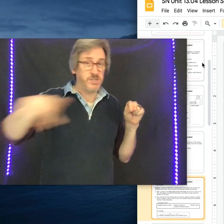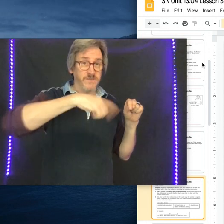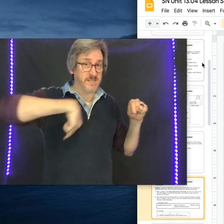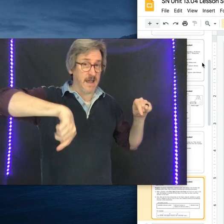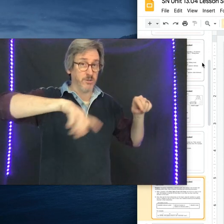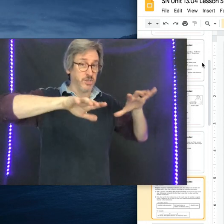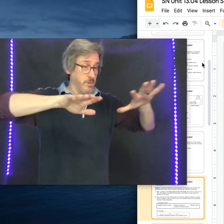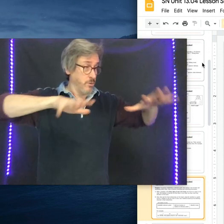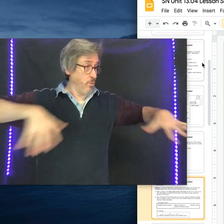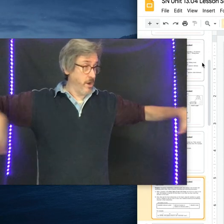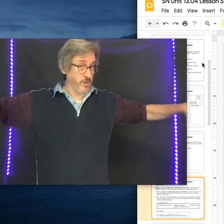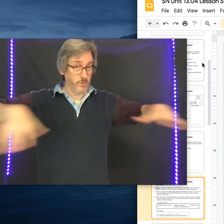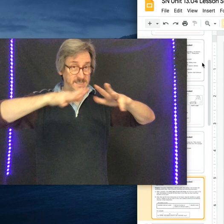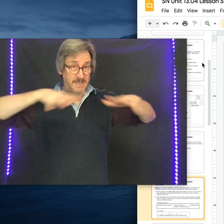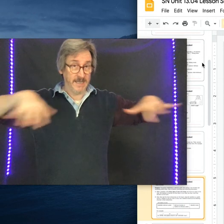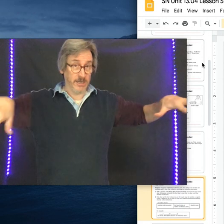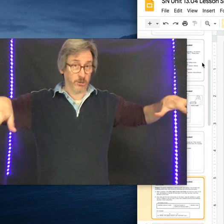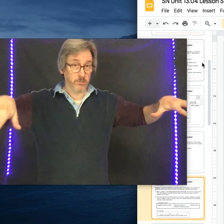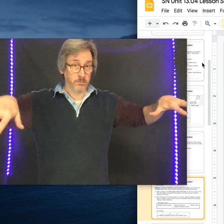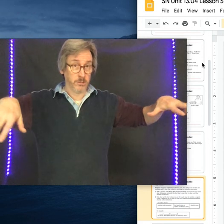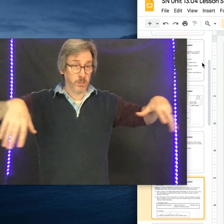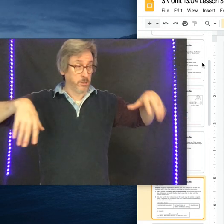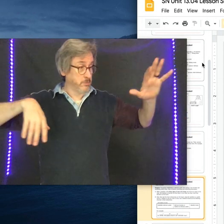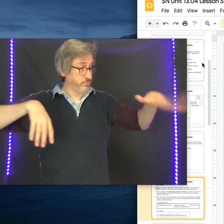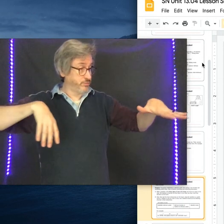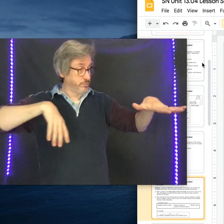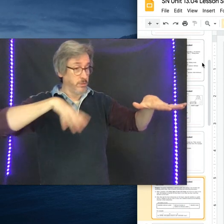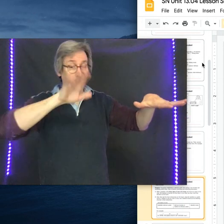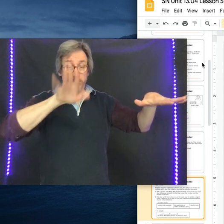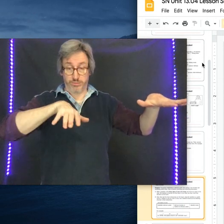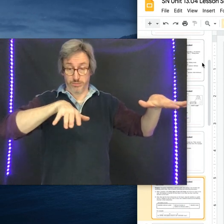Then once you've established what you see here,